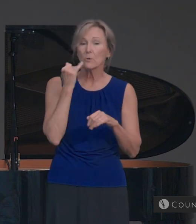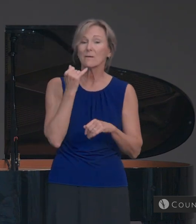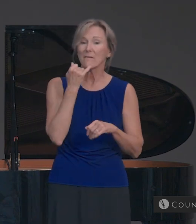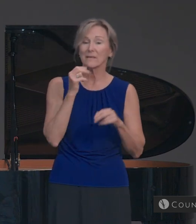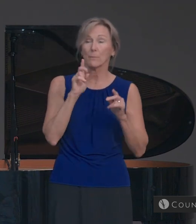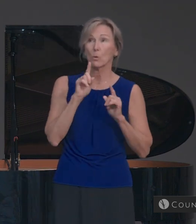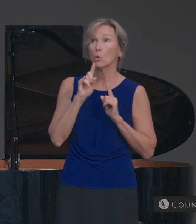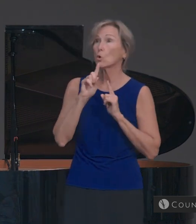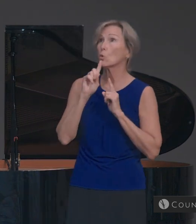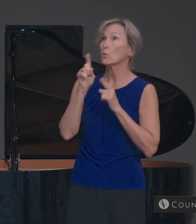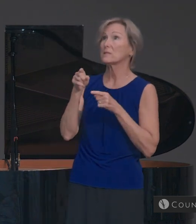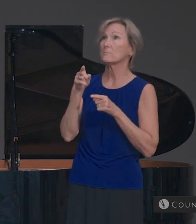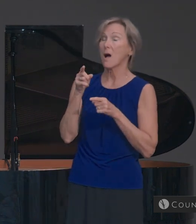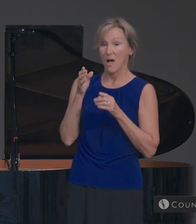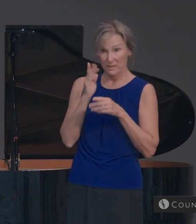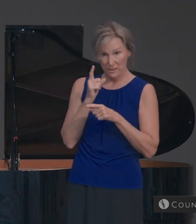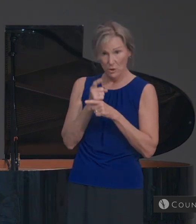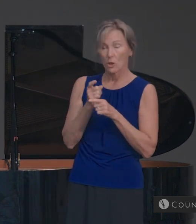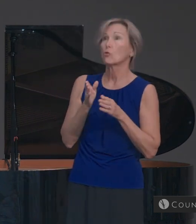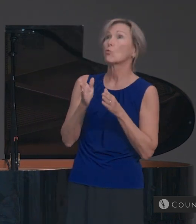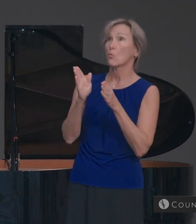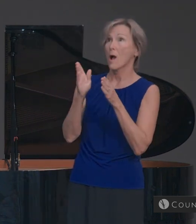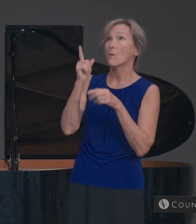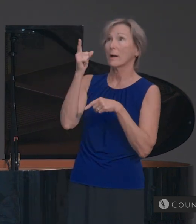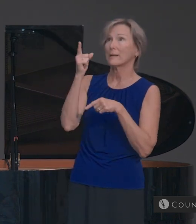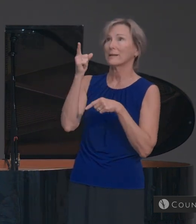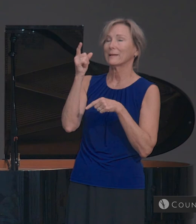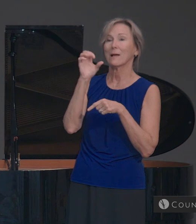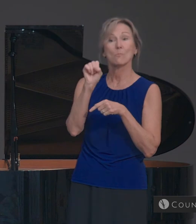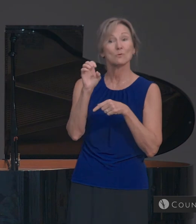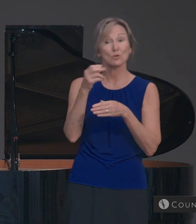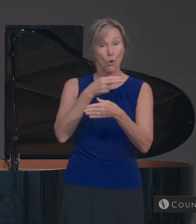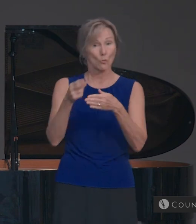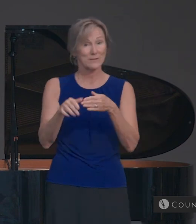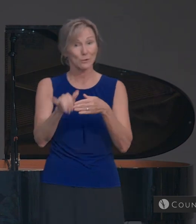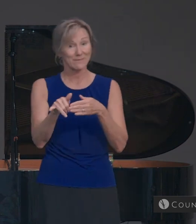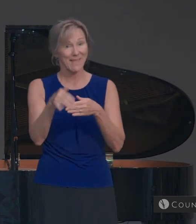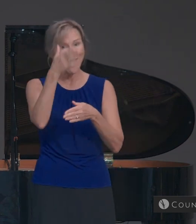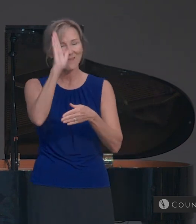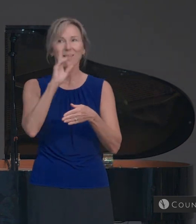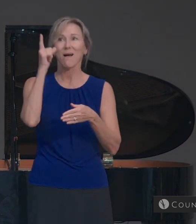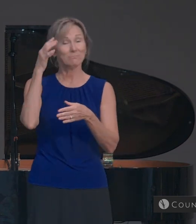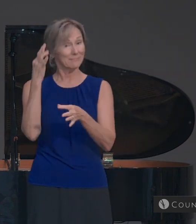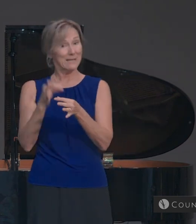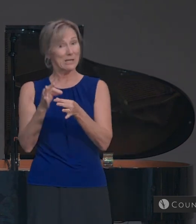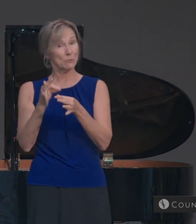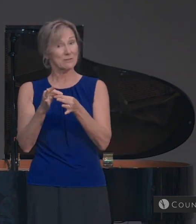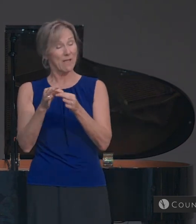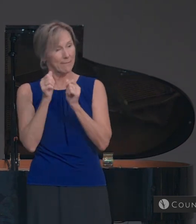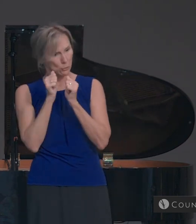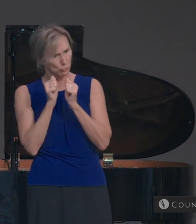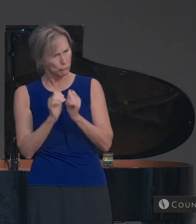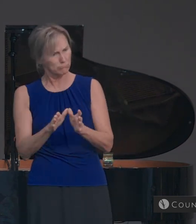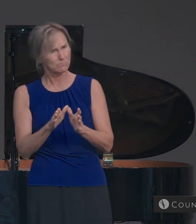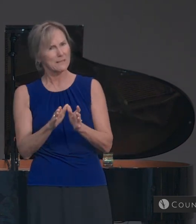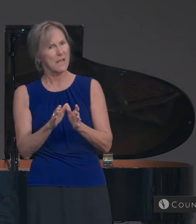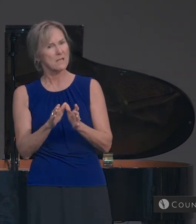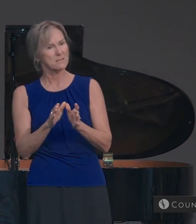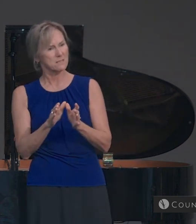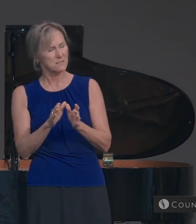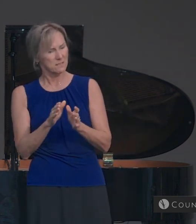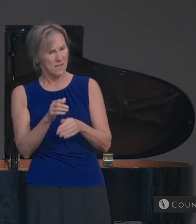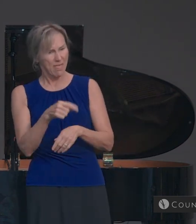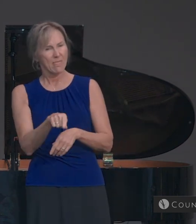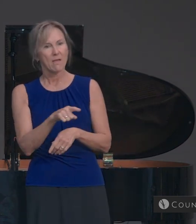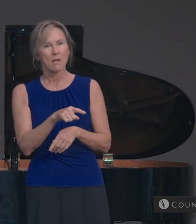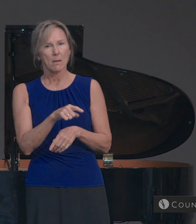responded correctly, God was faithful to keep his word, and he restored them.